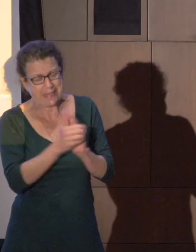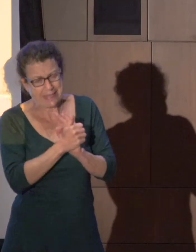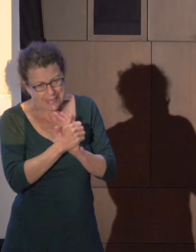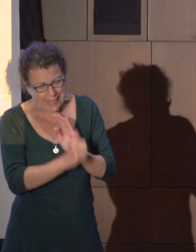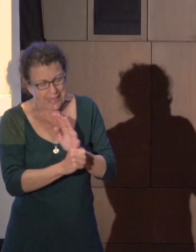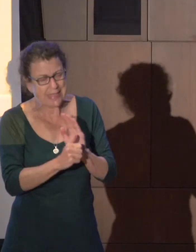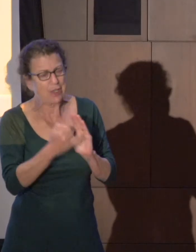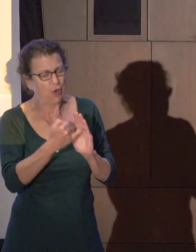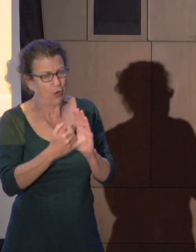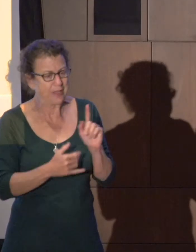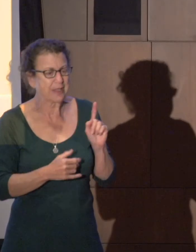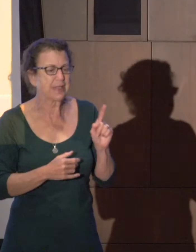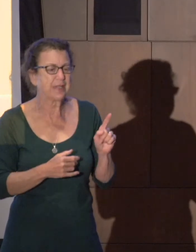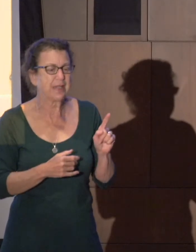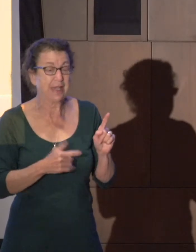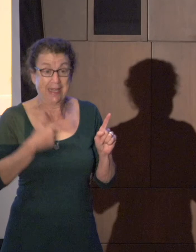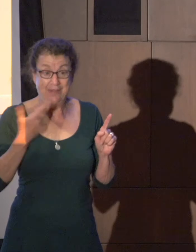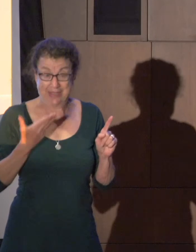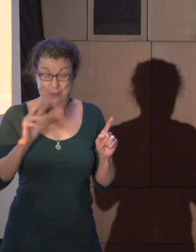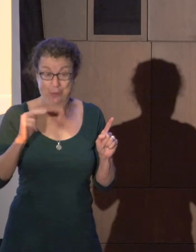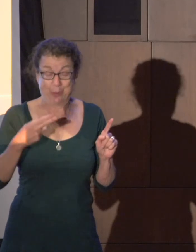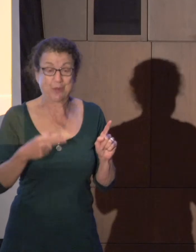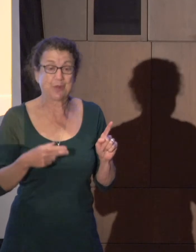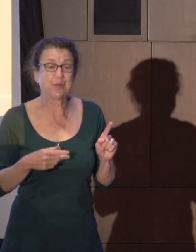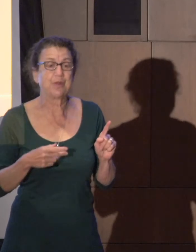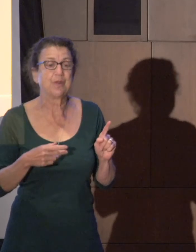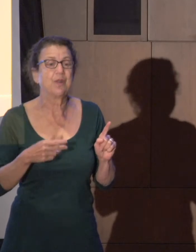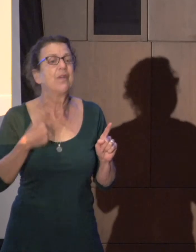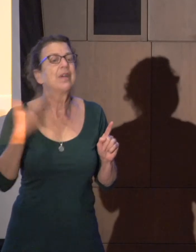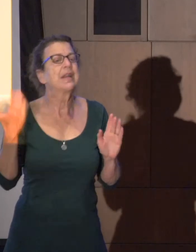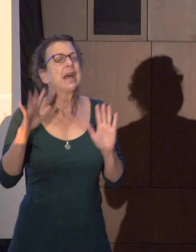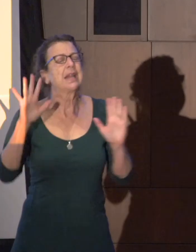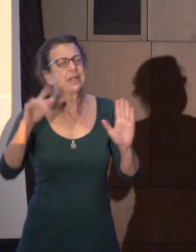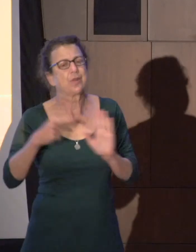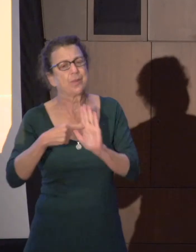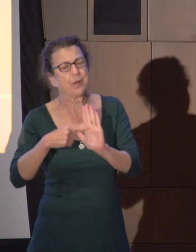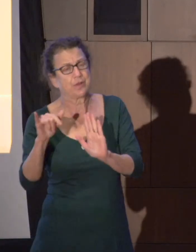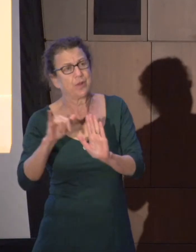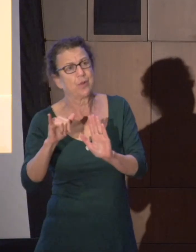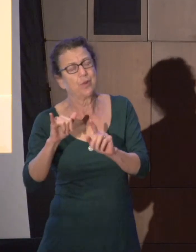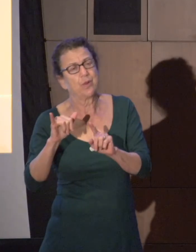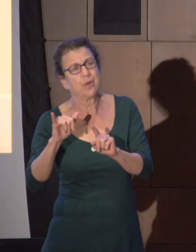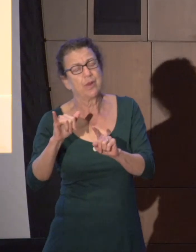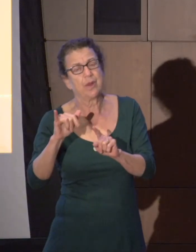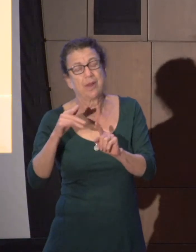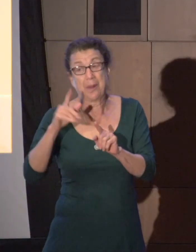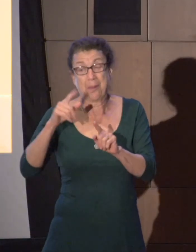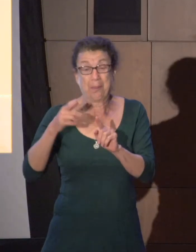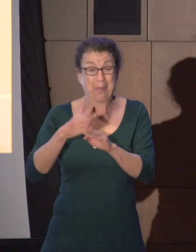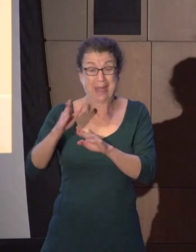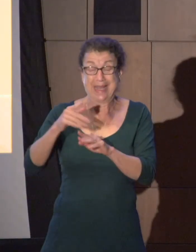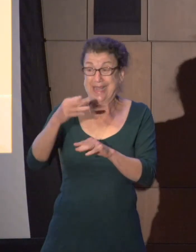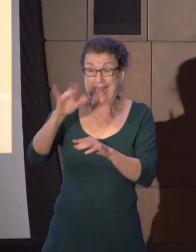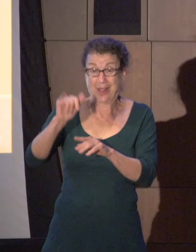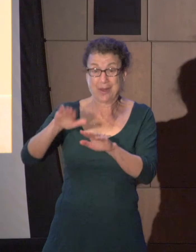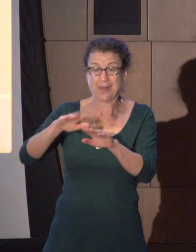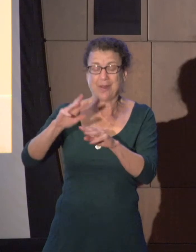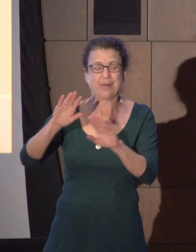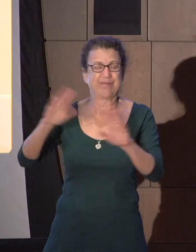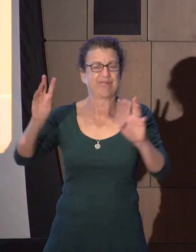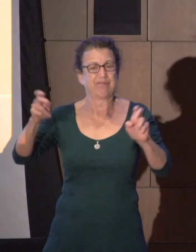talented artist that lives here in New Hampshire. We have an extraordinary exhibition also in the main gallery's Open